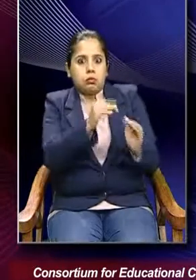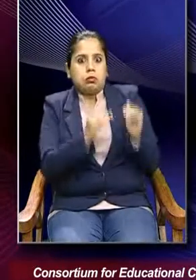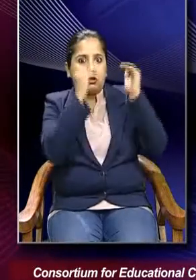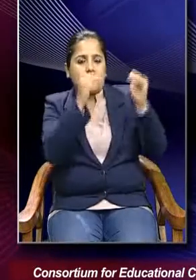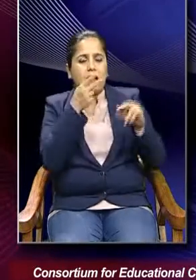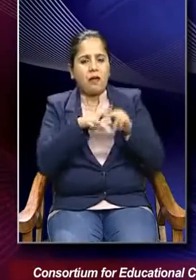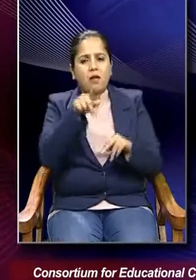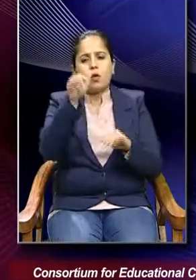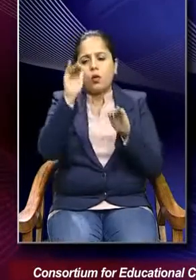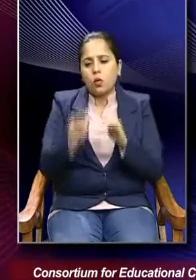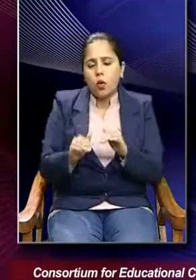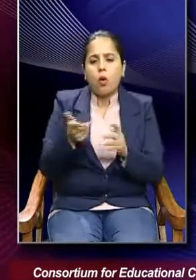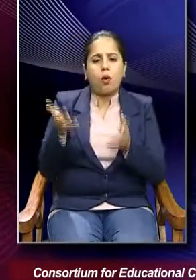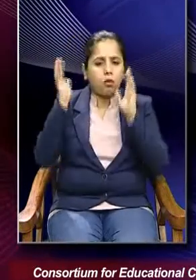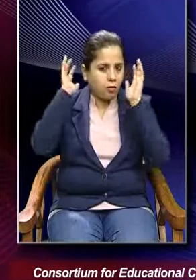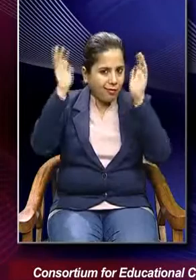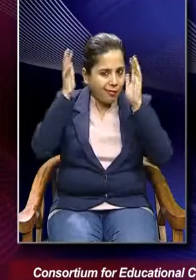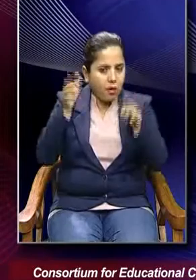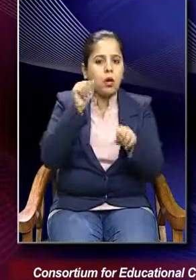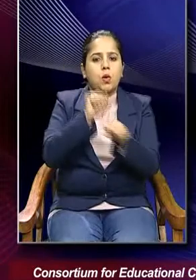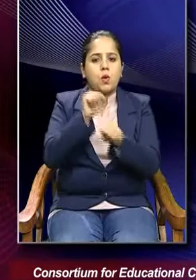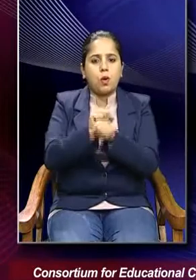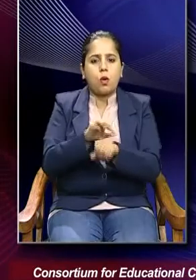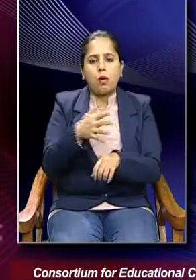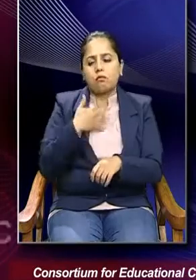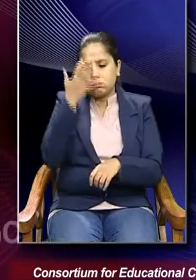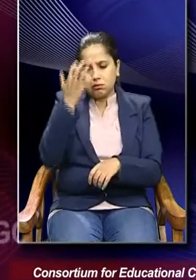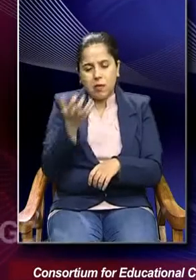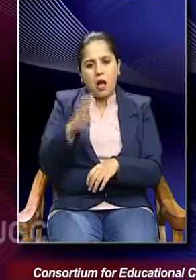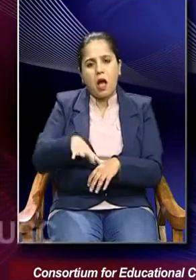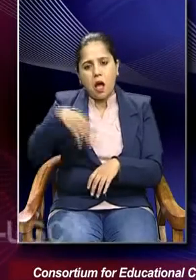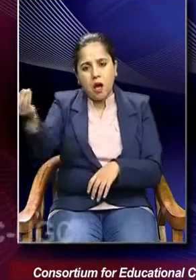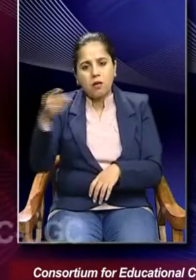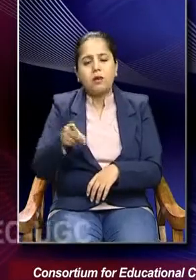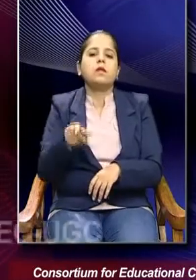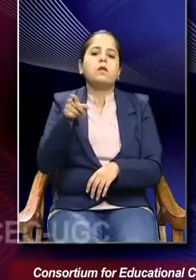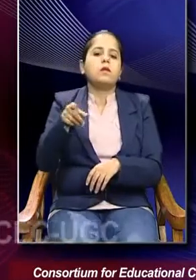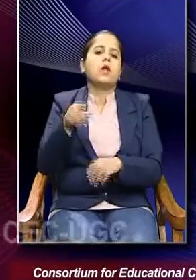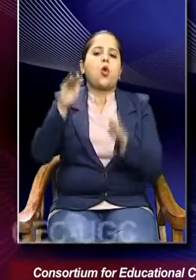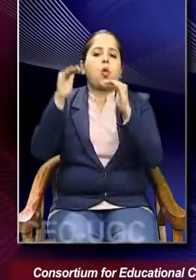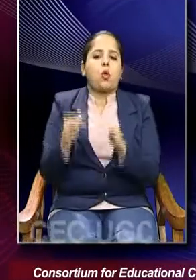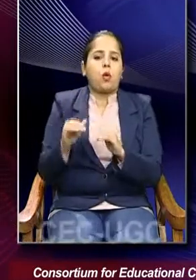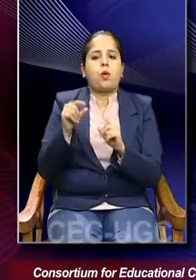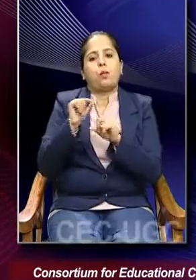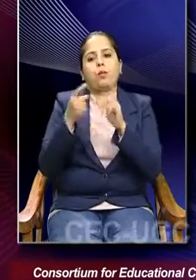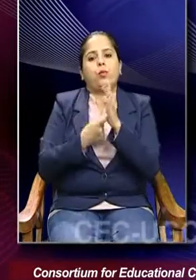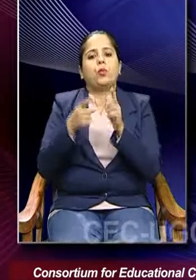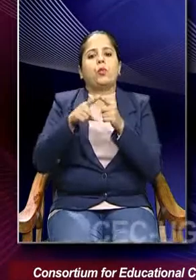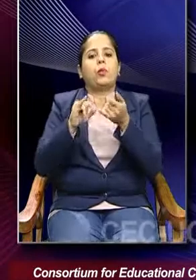lower level of a migrant worker or say begging on the street, then you have a low prestige. So,